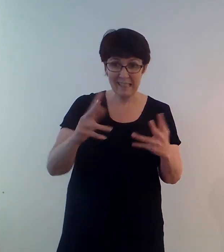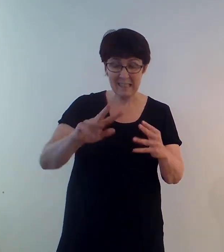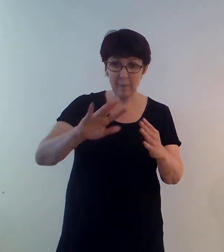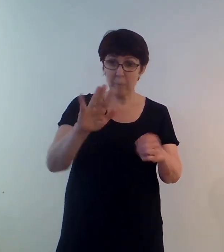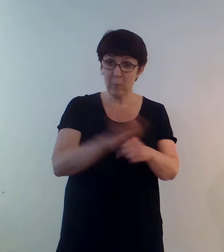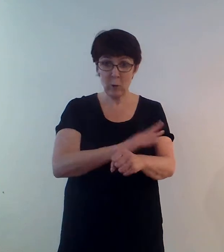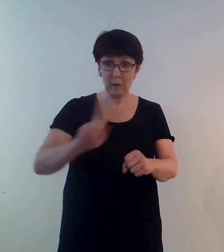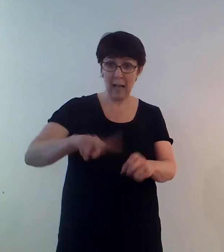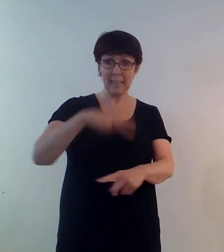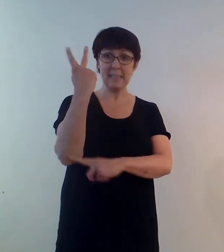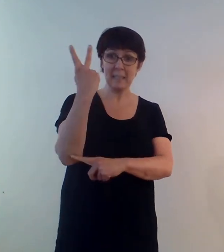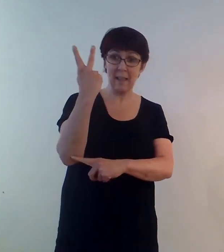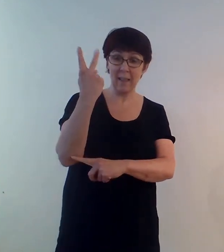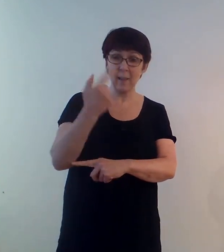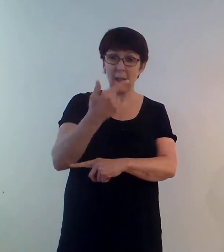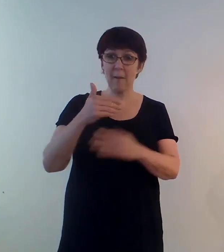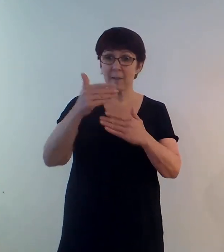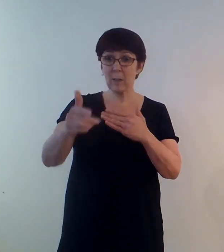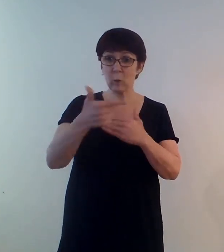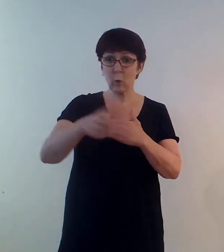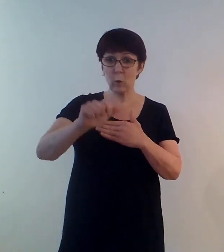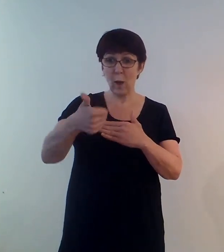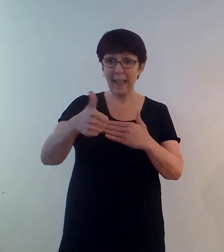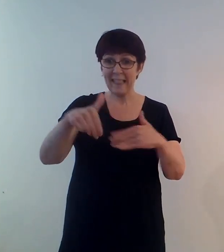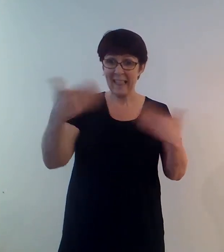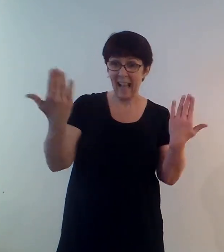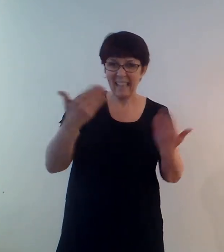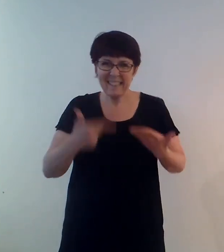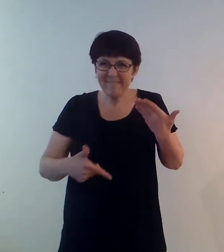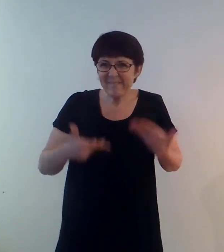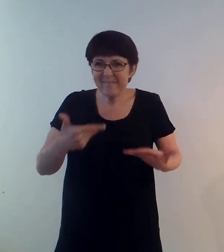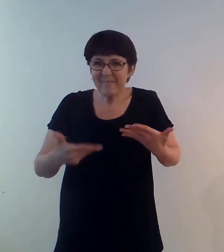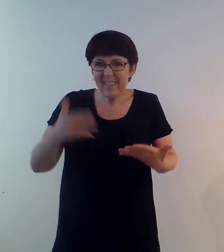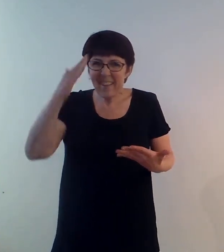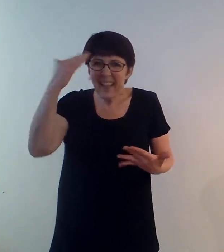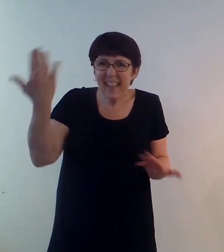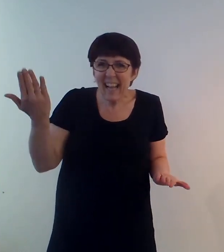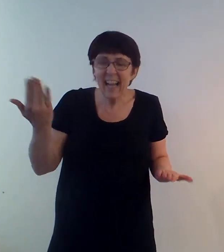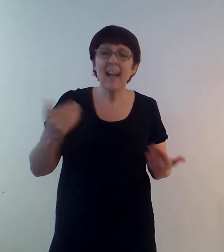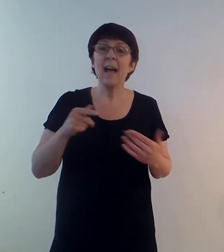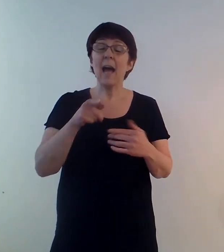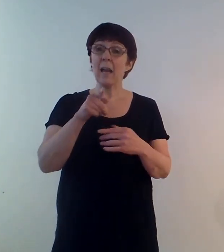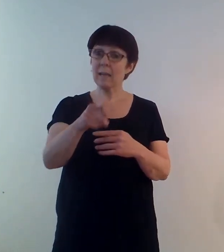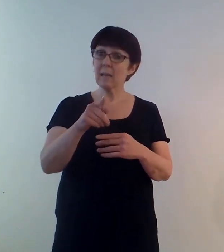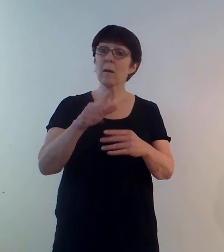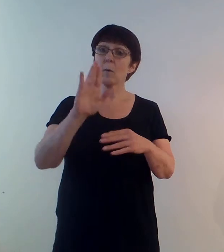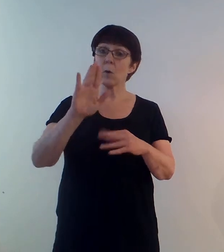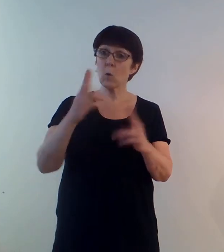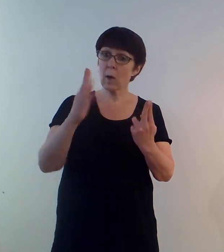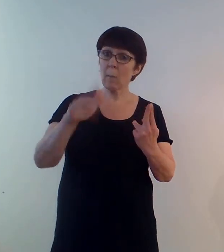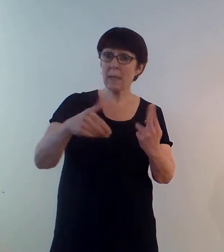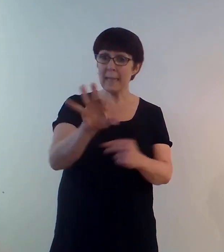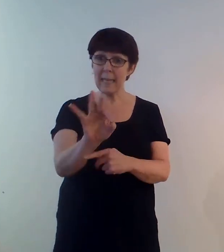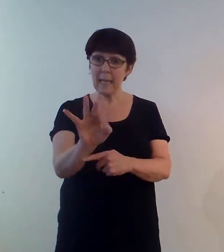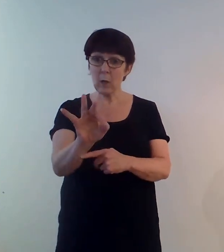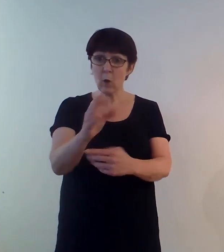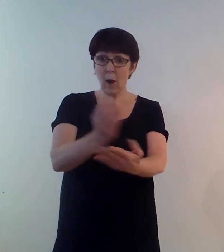specific muscles to learn and progress your handstand. So I'm going to demonstrate. We've got 9 exercises through this circuit. I'm going to demonstrate